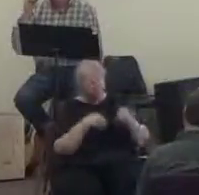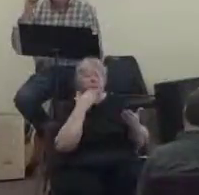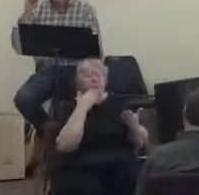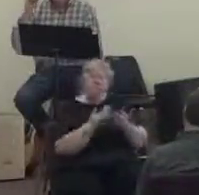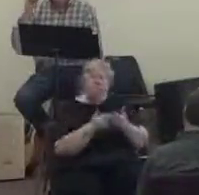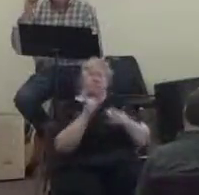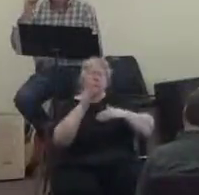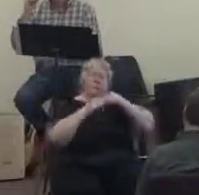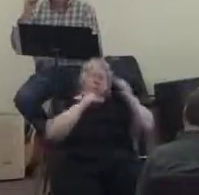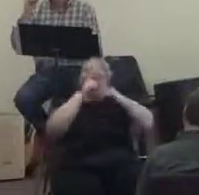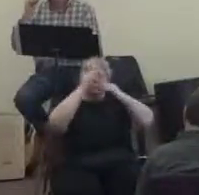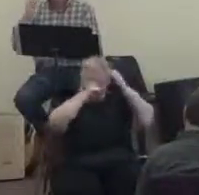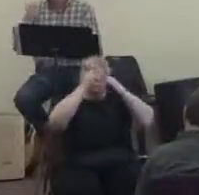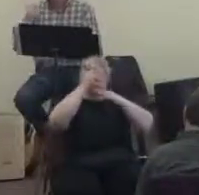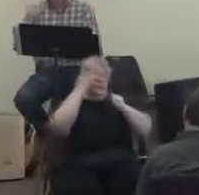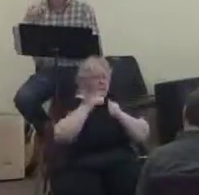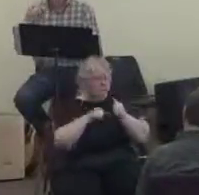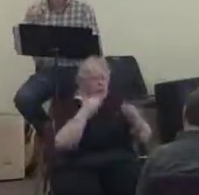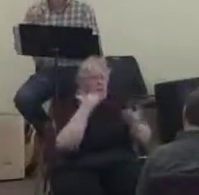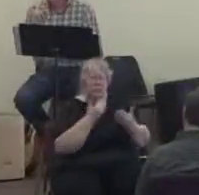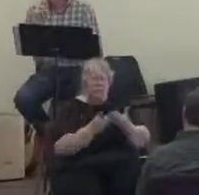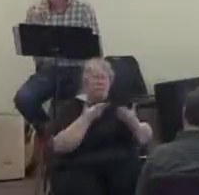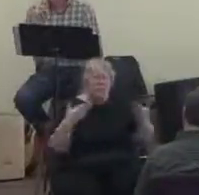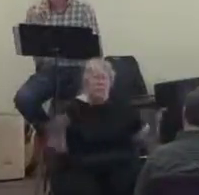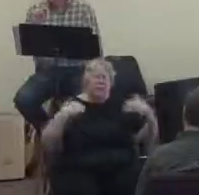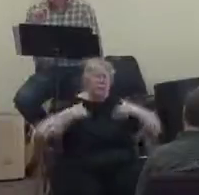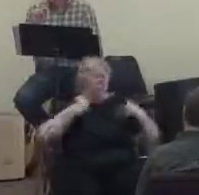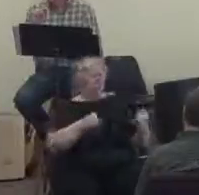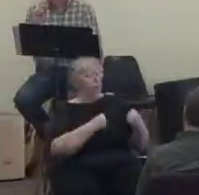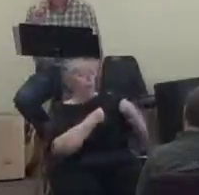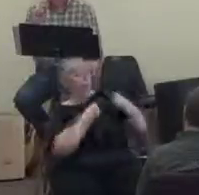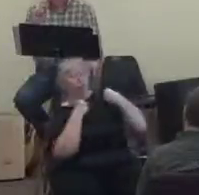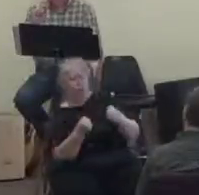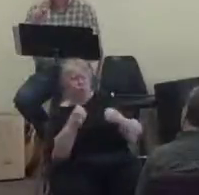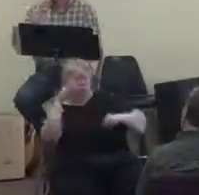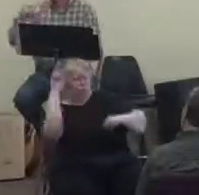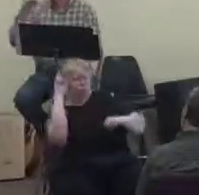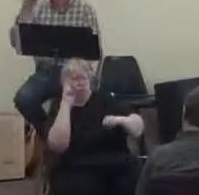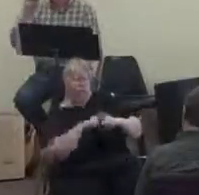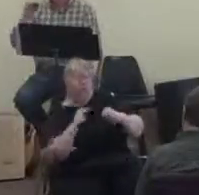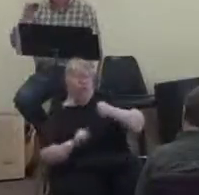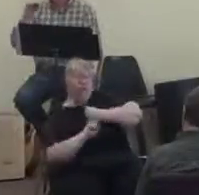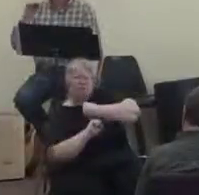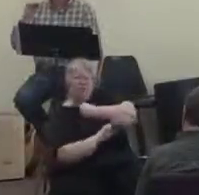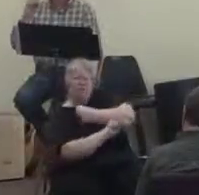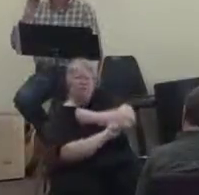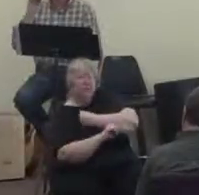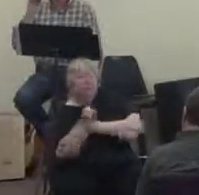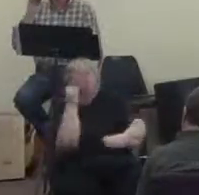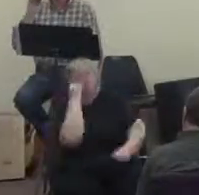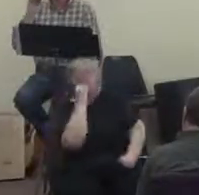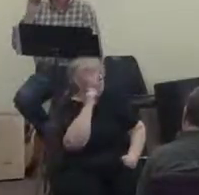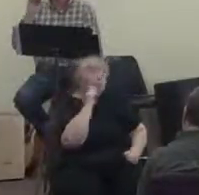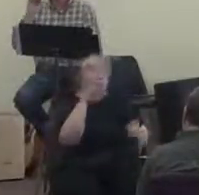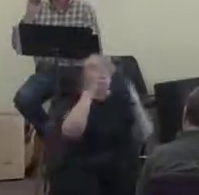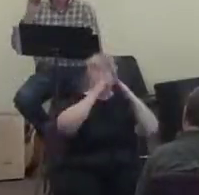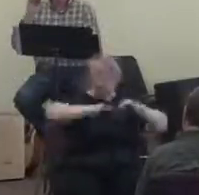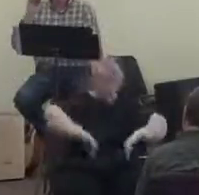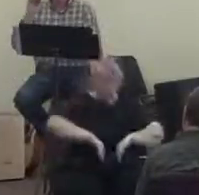building, every good thing has a solid rock foundation, or it will crumble and die.